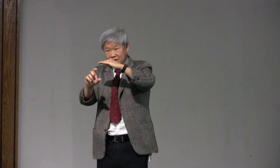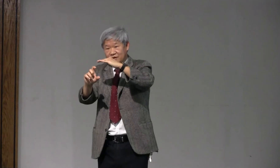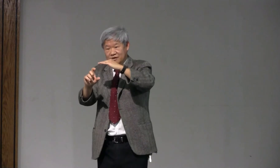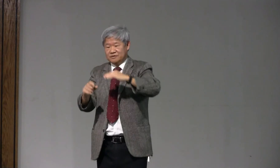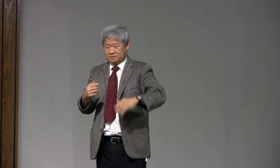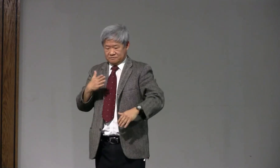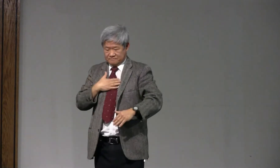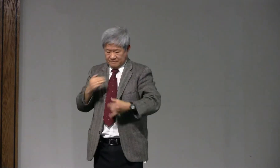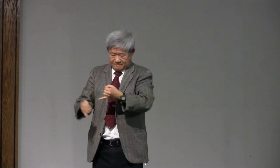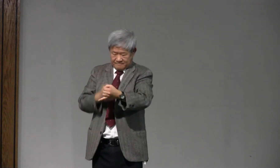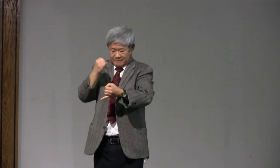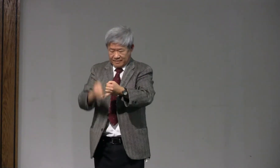when the sun went down,